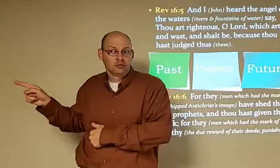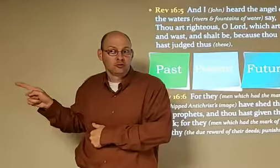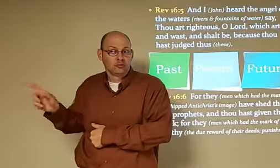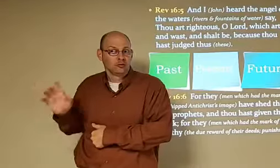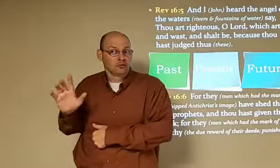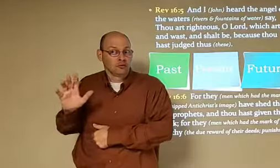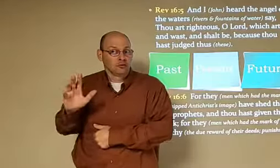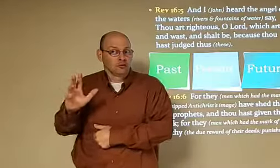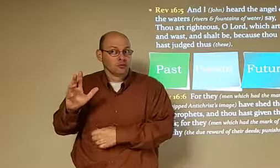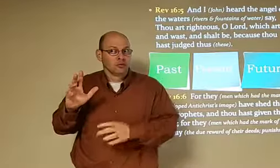grounds.